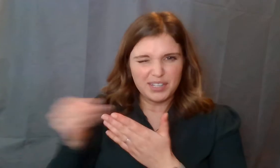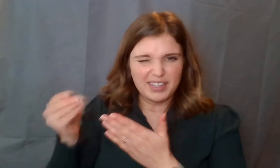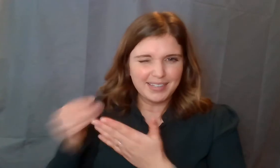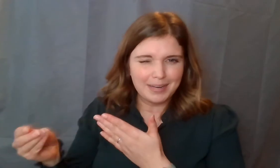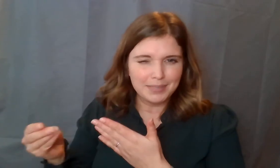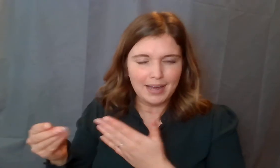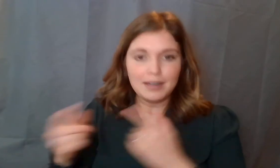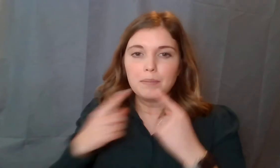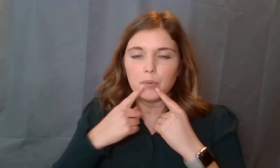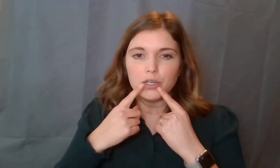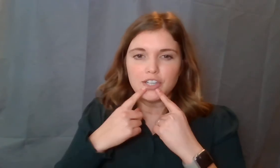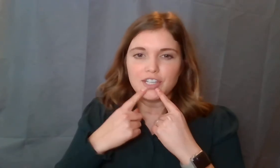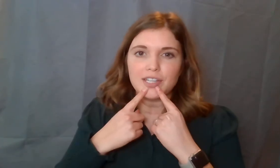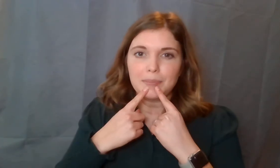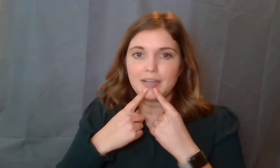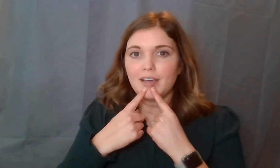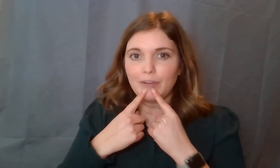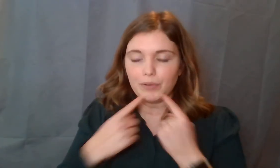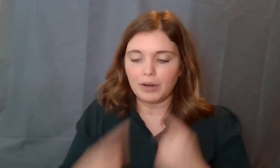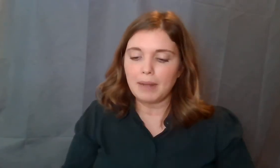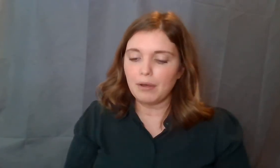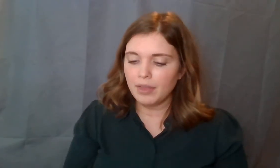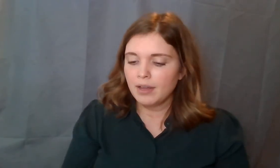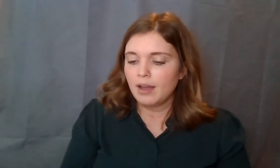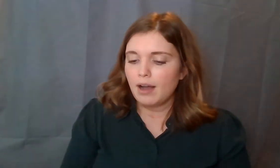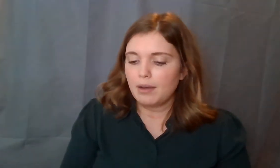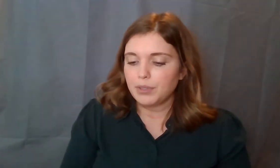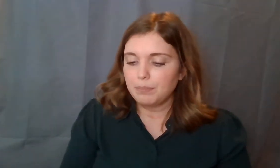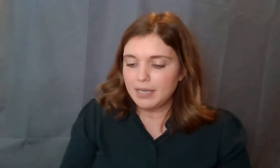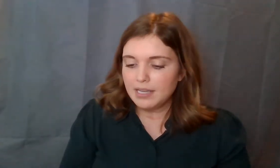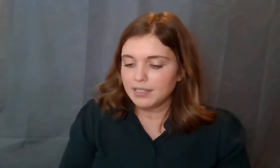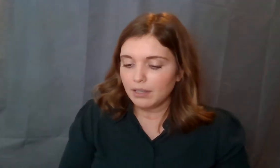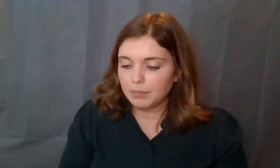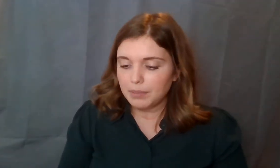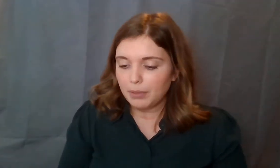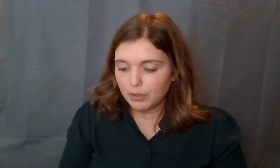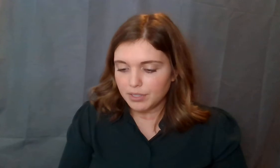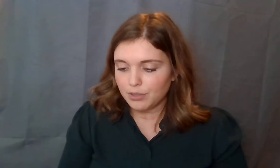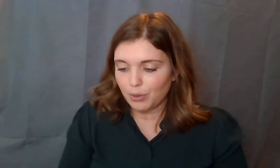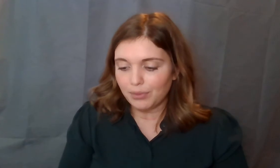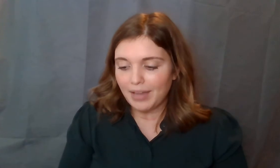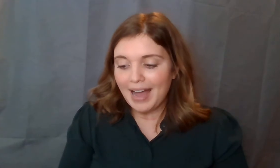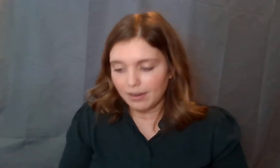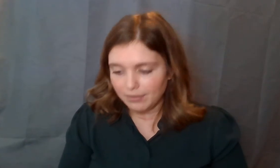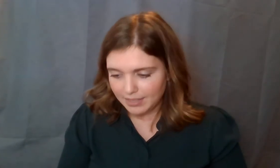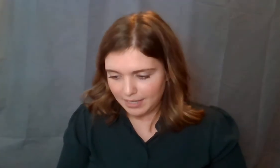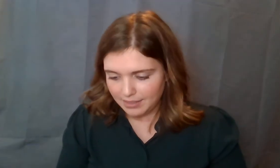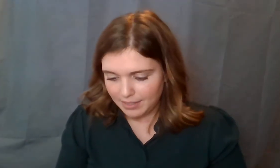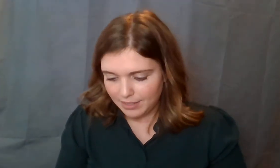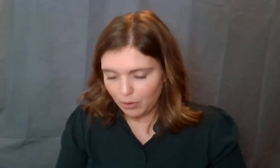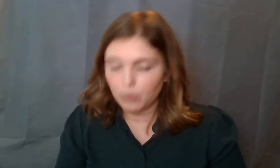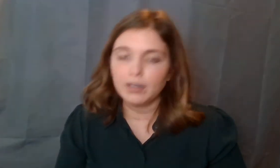using that same sign, but we're changing the meaning of it with our mouth. So B is the lips pursed to show lack of intensity or